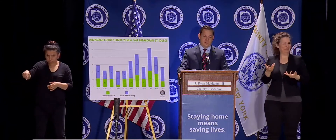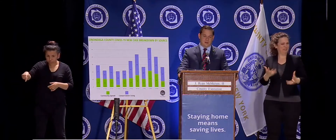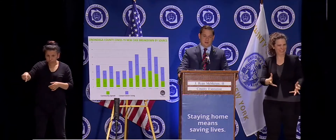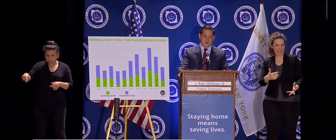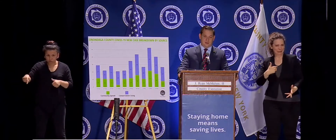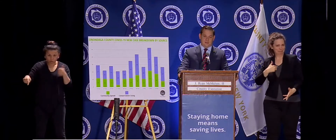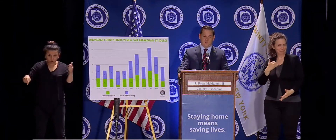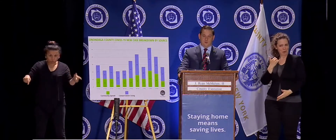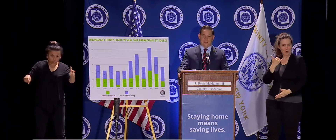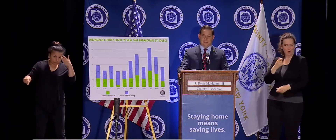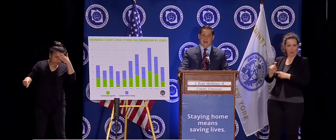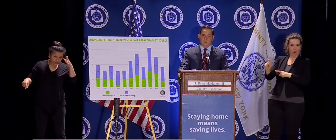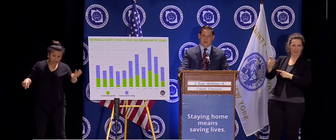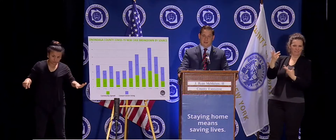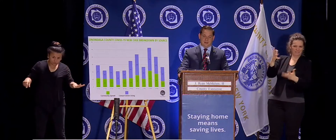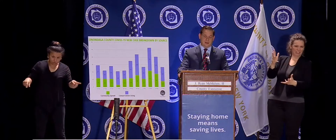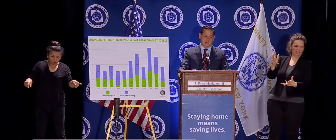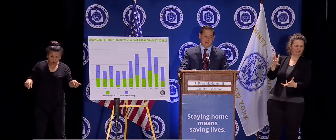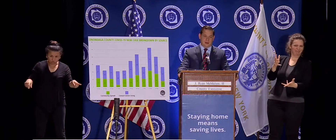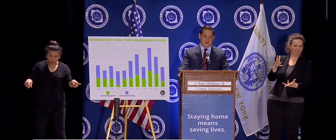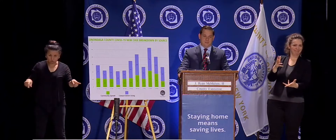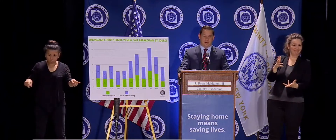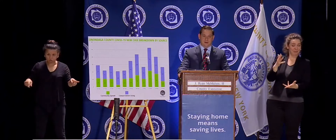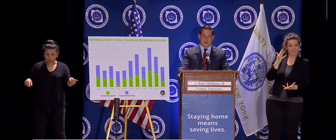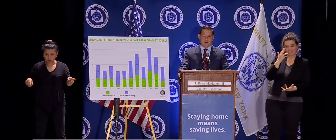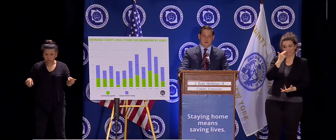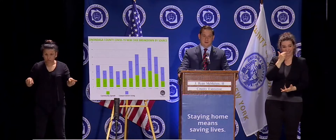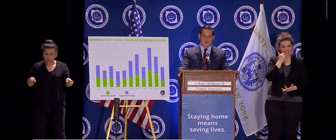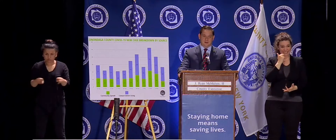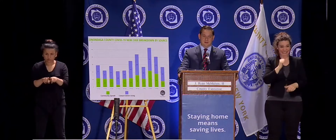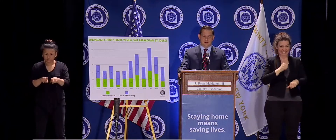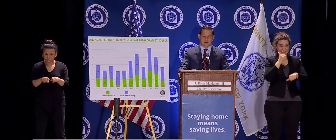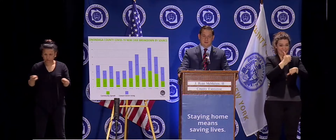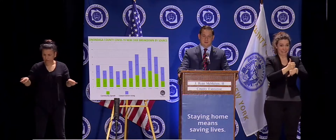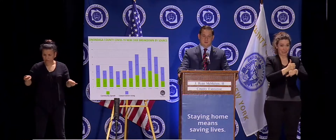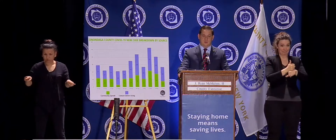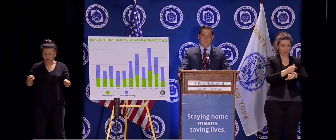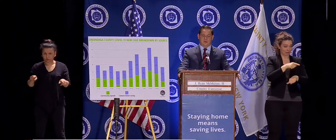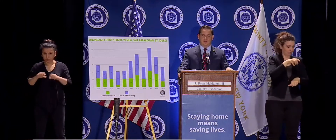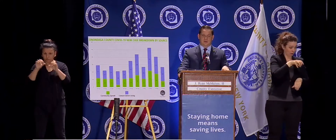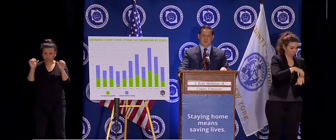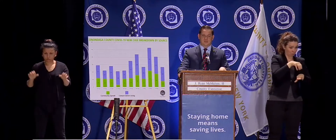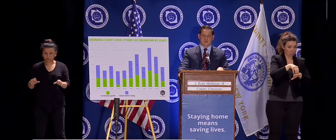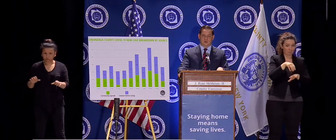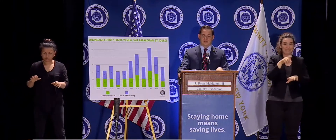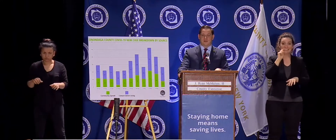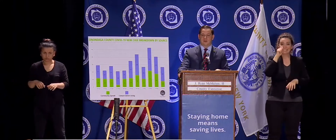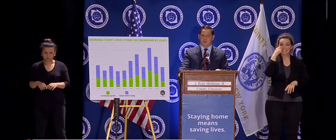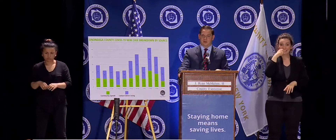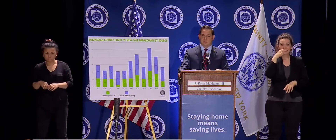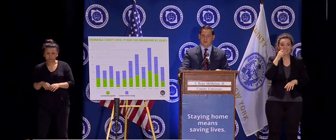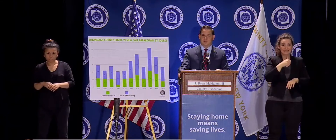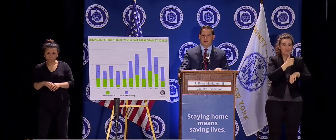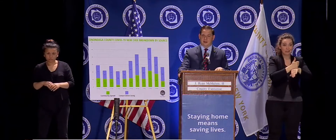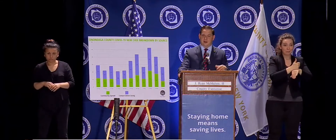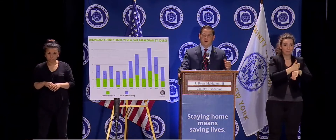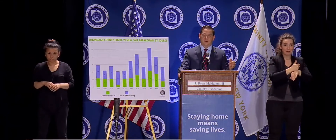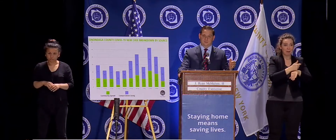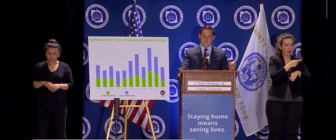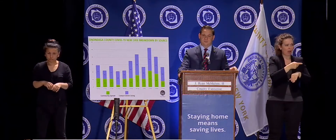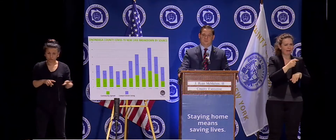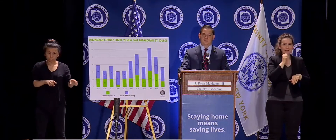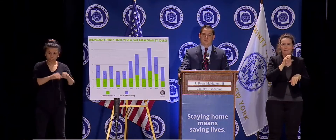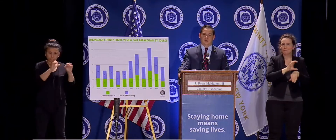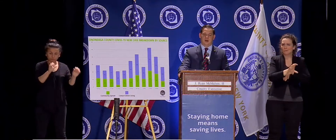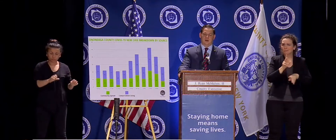So hopefully that's irony. But these stores have the ability to make that call.